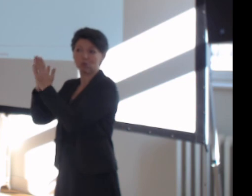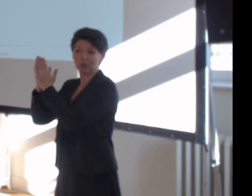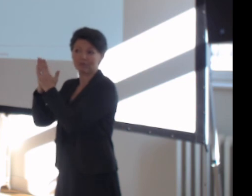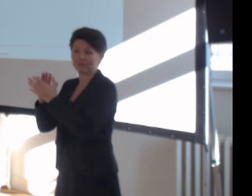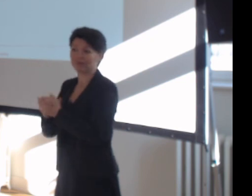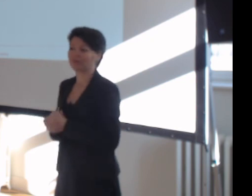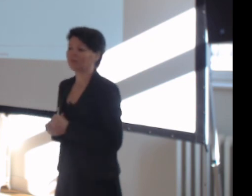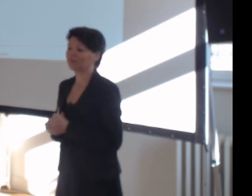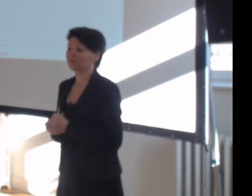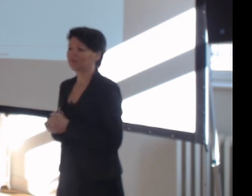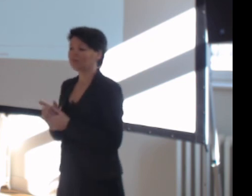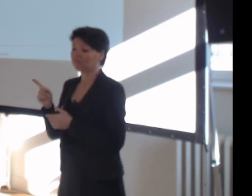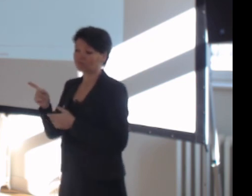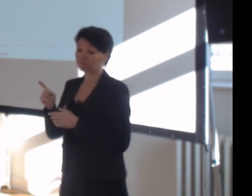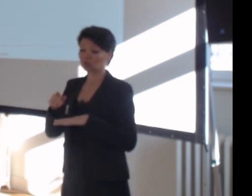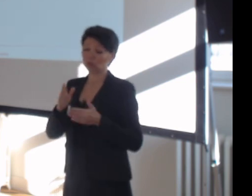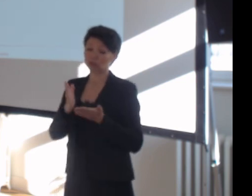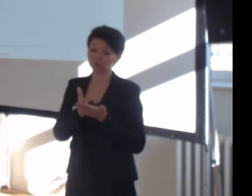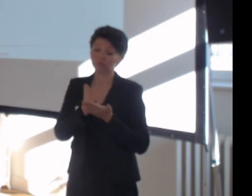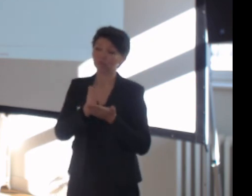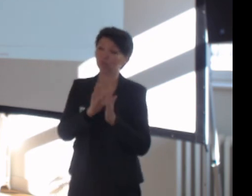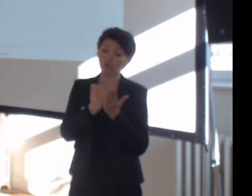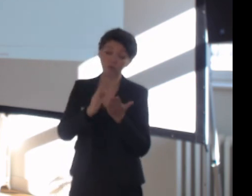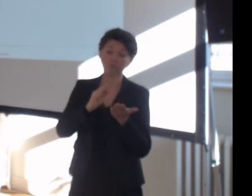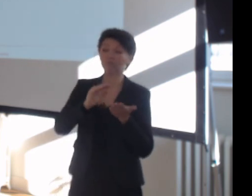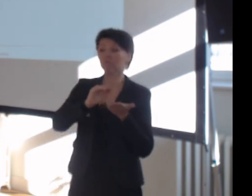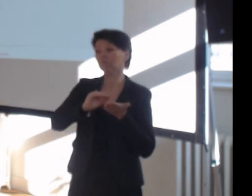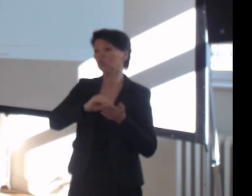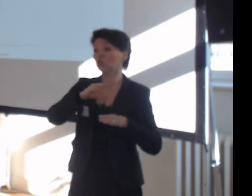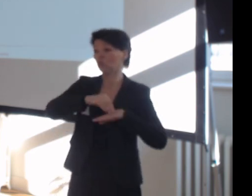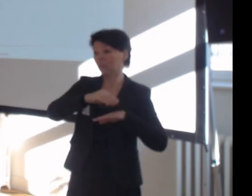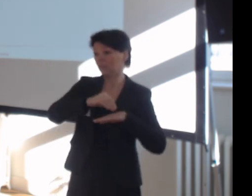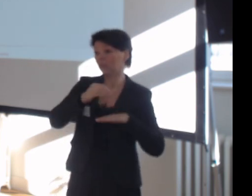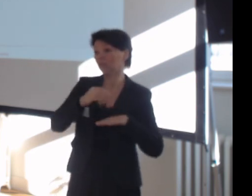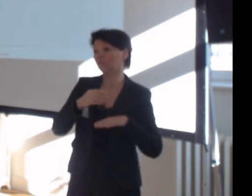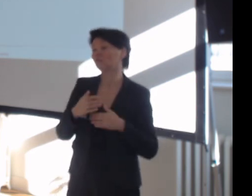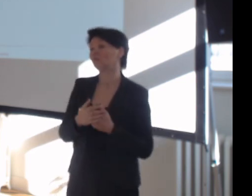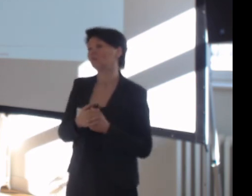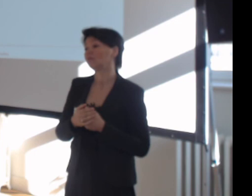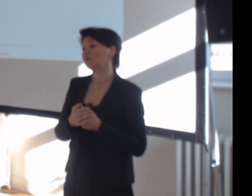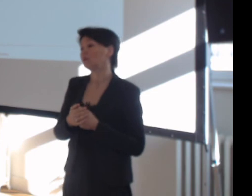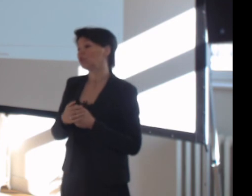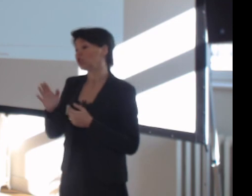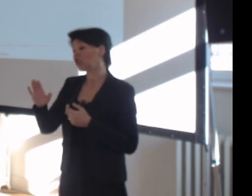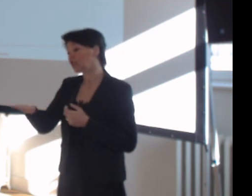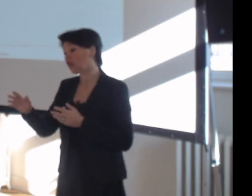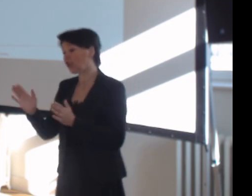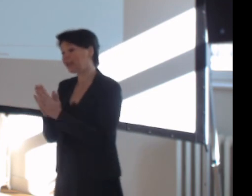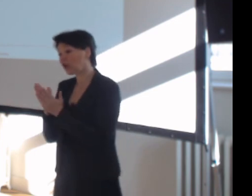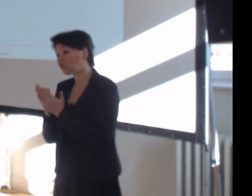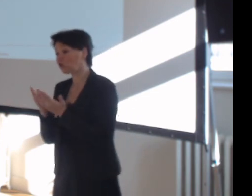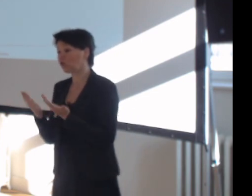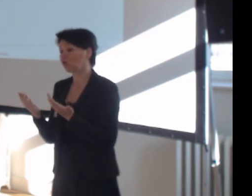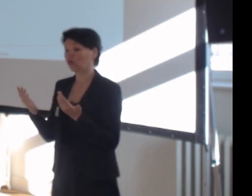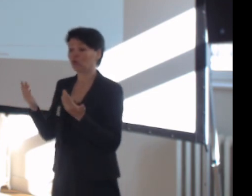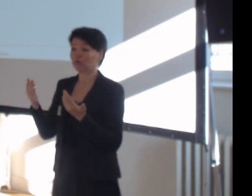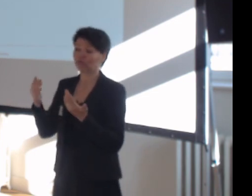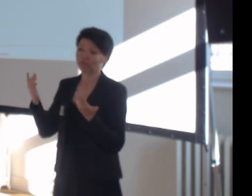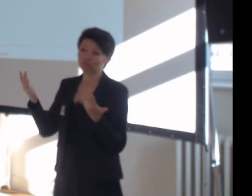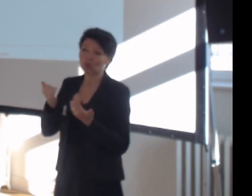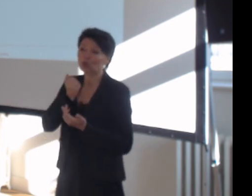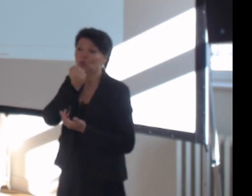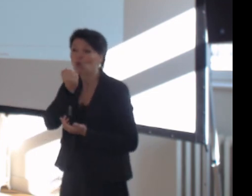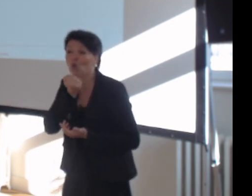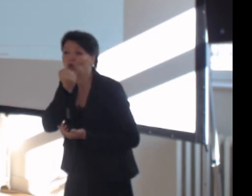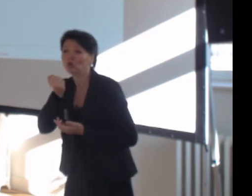portraits of Swedish writers, and the children's literature are like fiction, fairy tales.